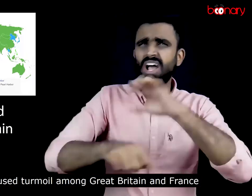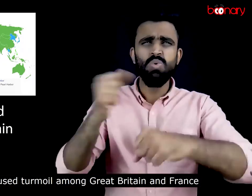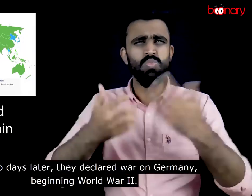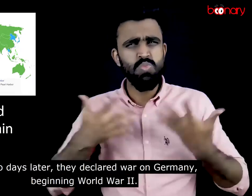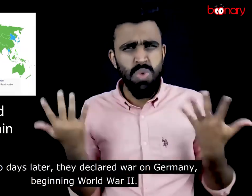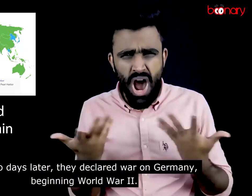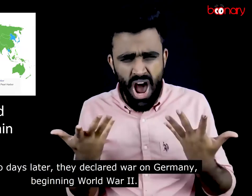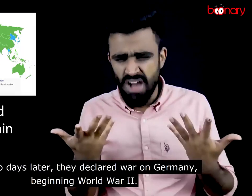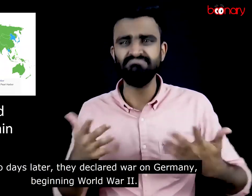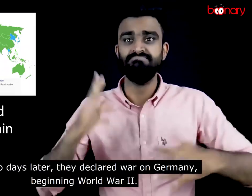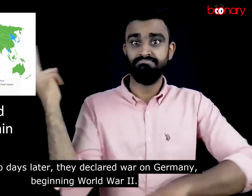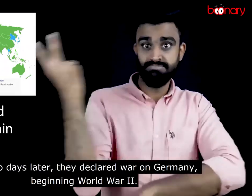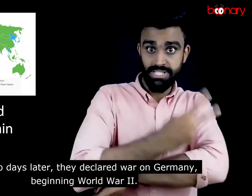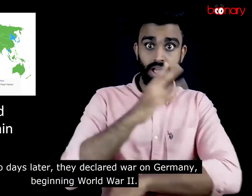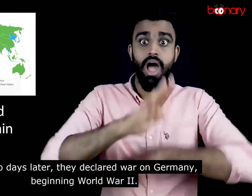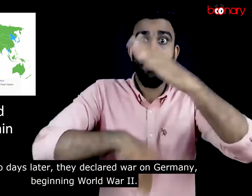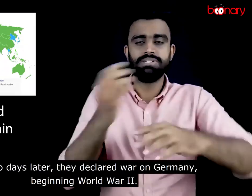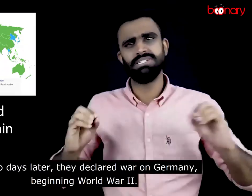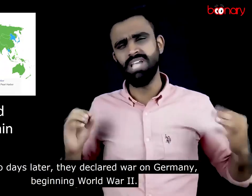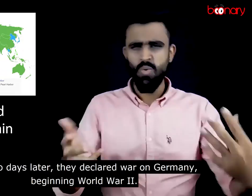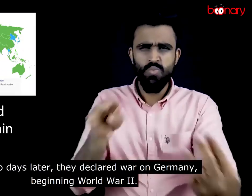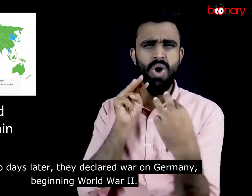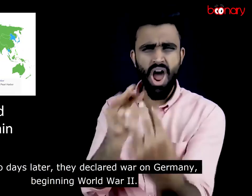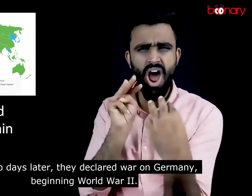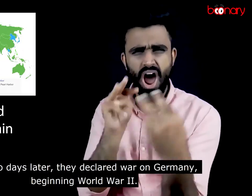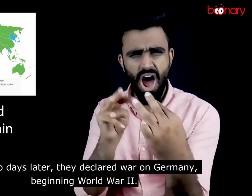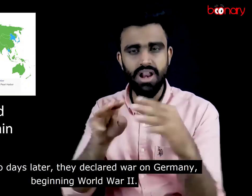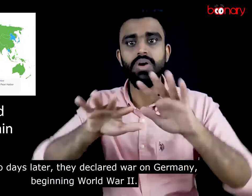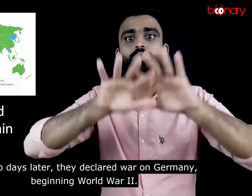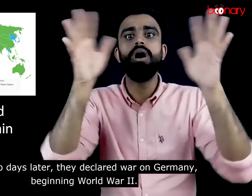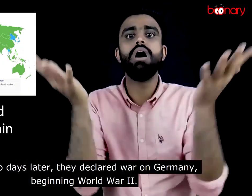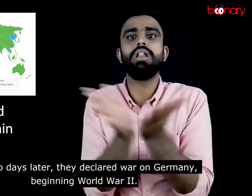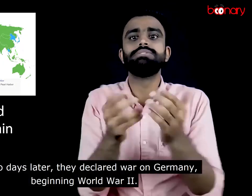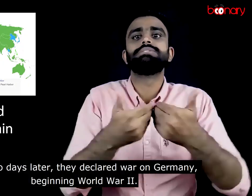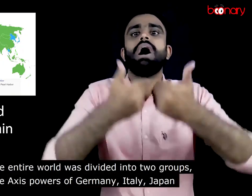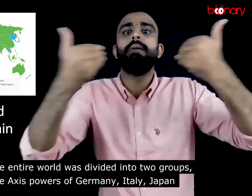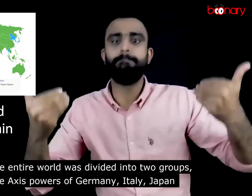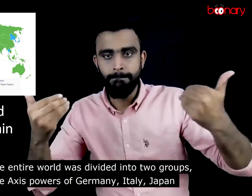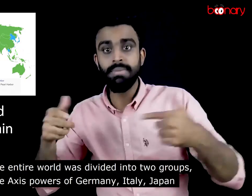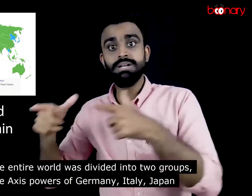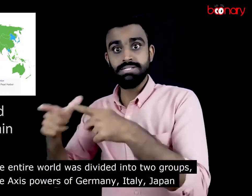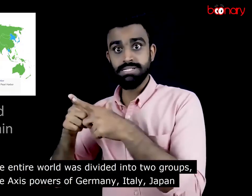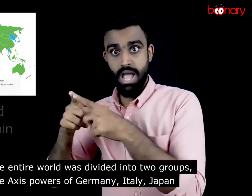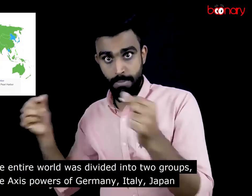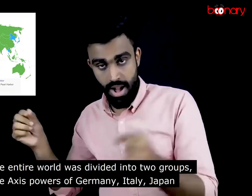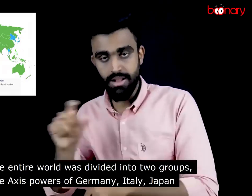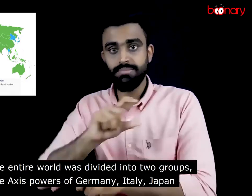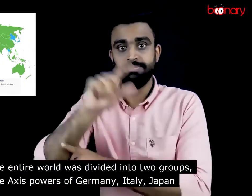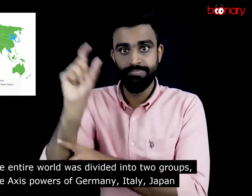France, and 2 days later, they declared war on Germany, beginning the Second World War. So the entire world was divided into two groups,